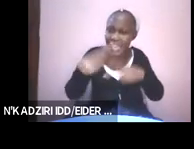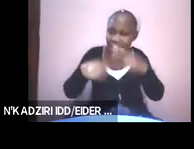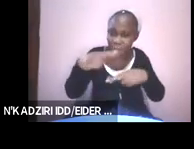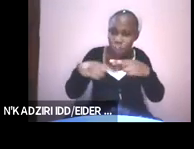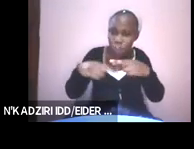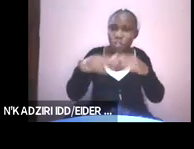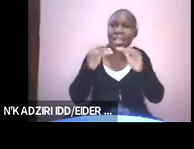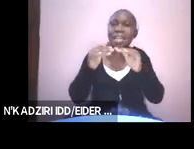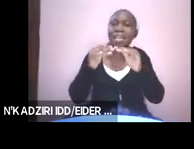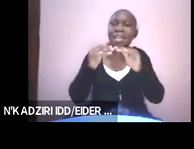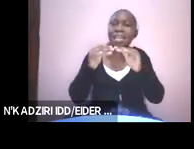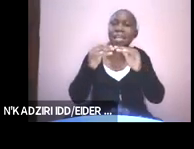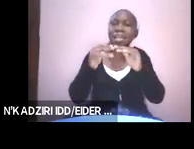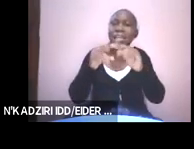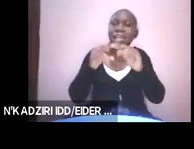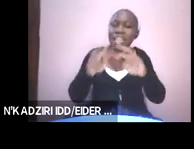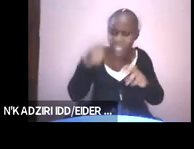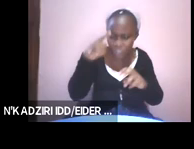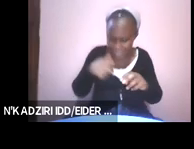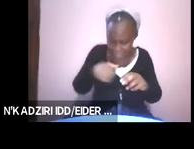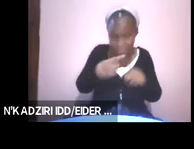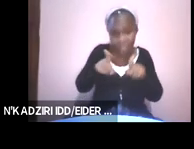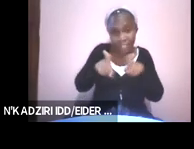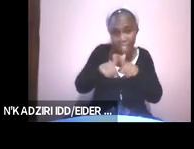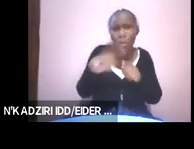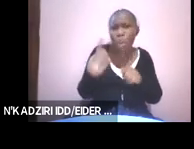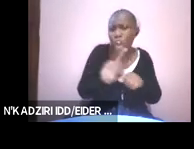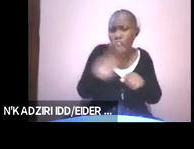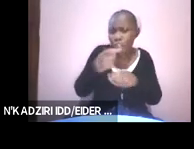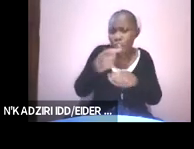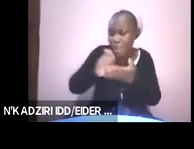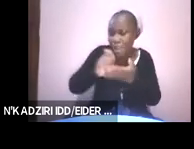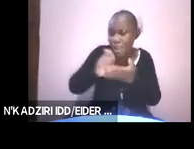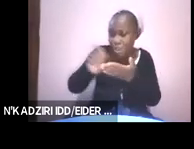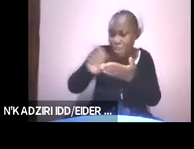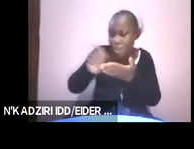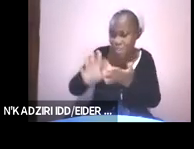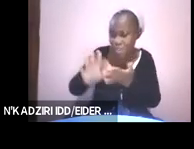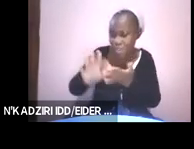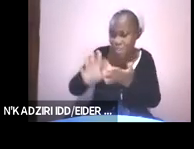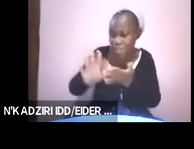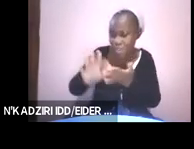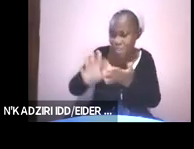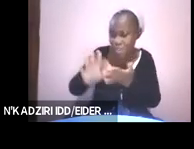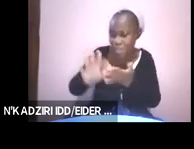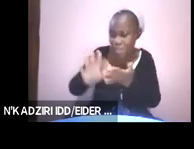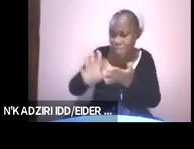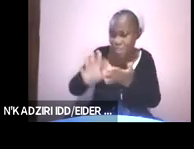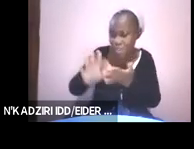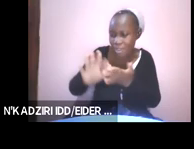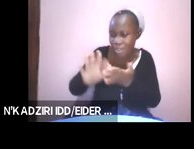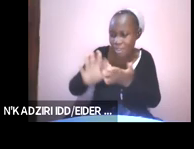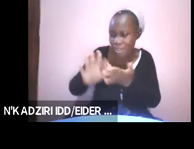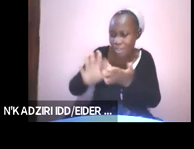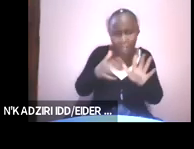authors, but it's also for ourselves, and reflecting on how can we use what we just read in our own,